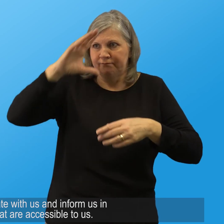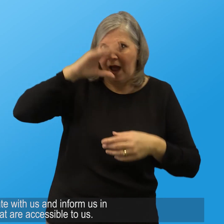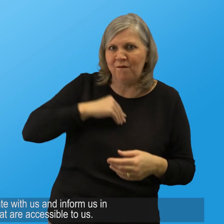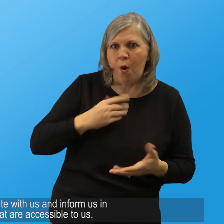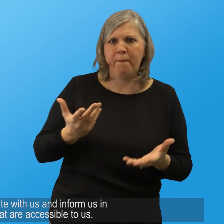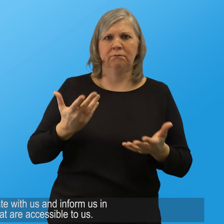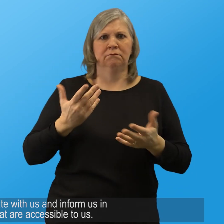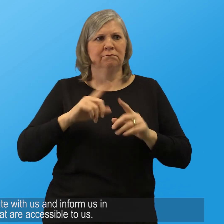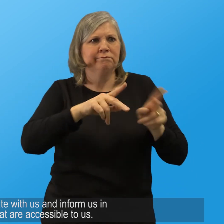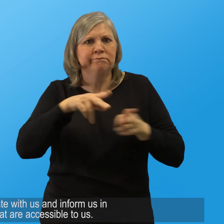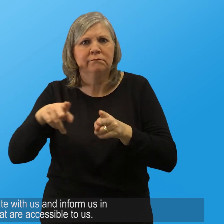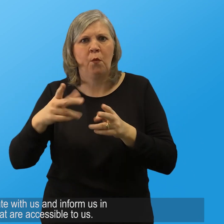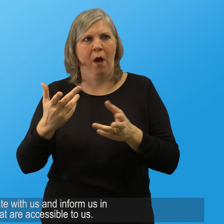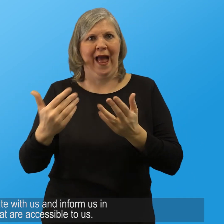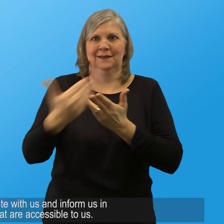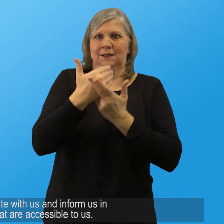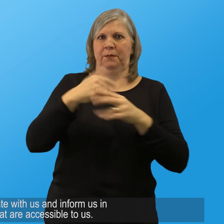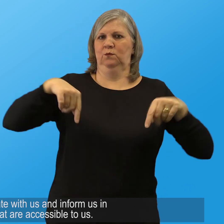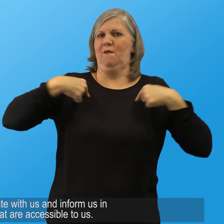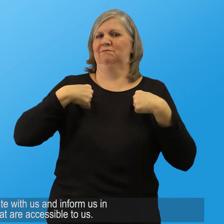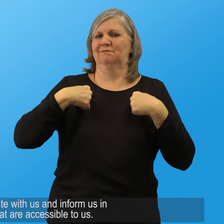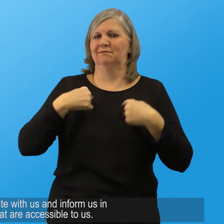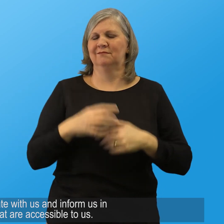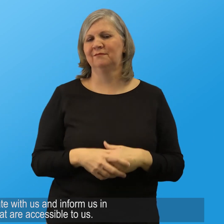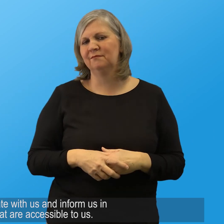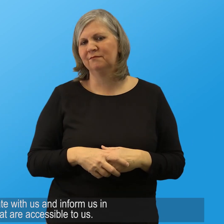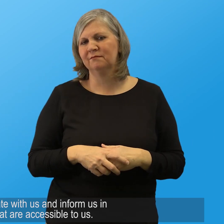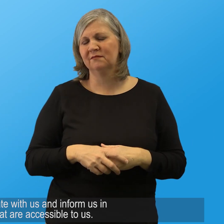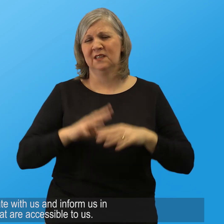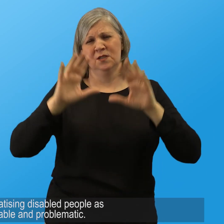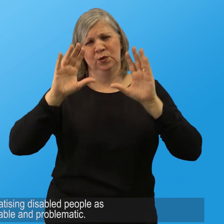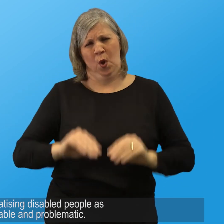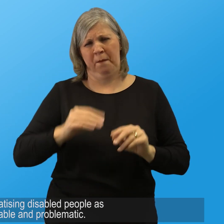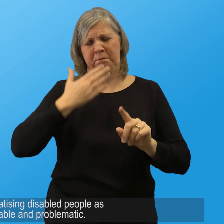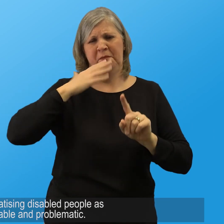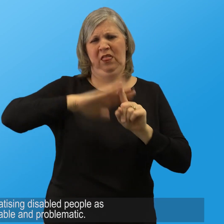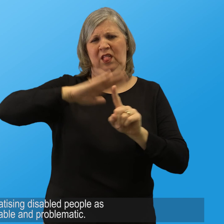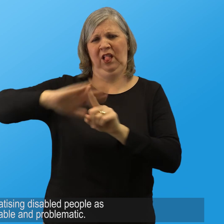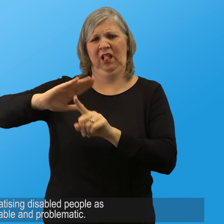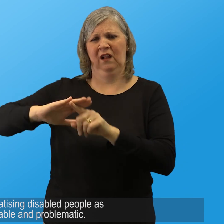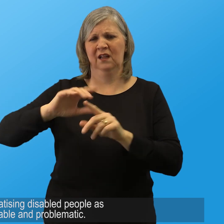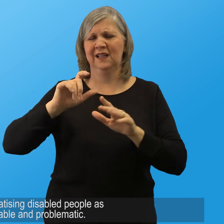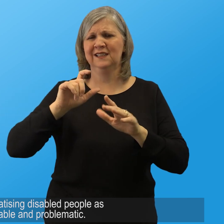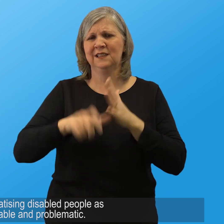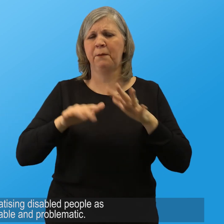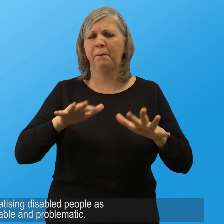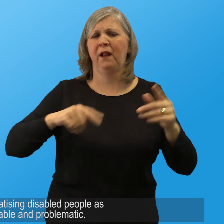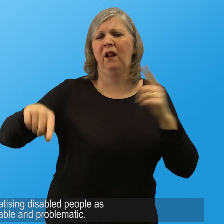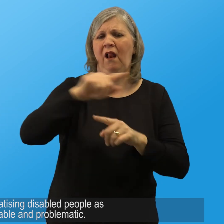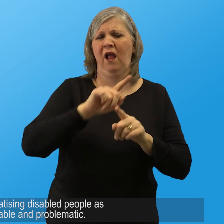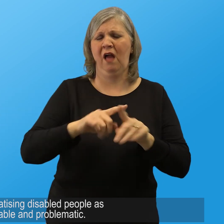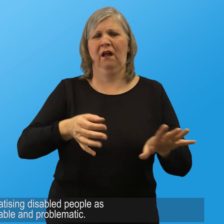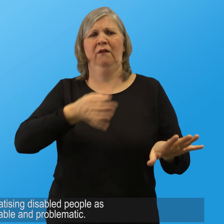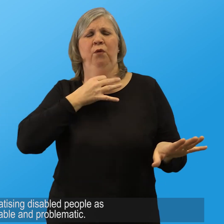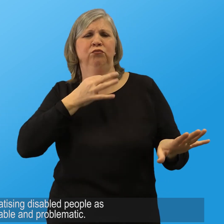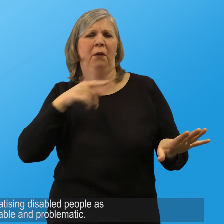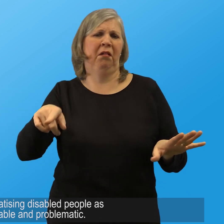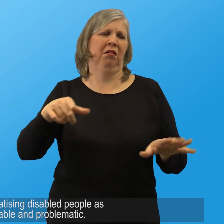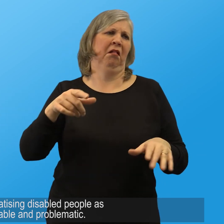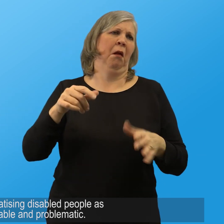Communicate with us and inform us in ways that are accessible to us. Stop stigmatising disabled people as vulnerable and